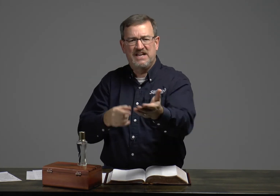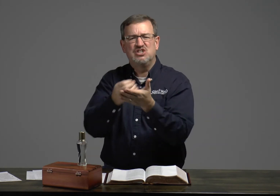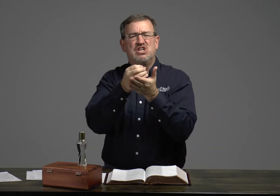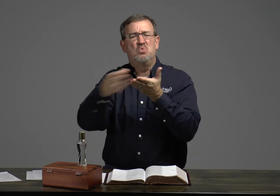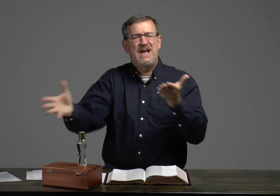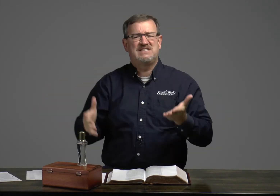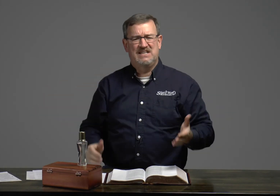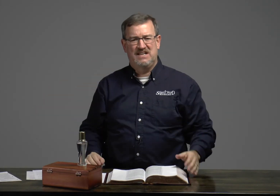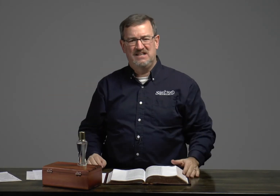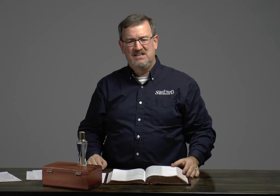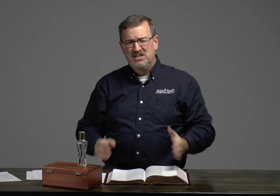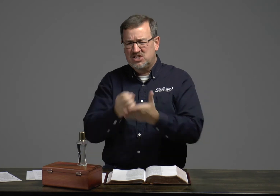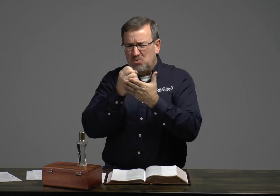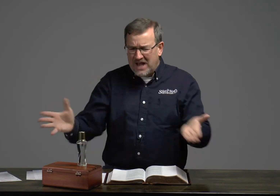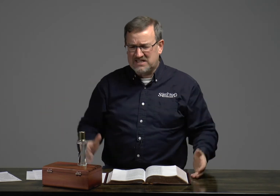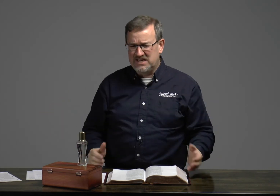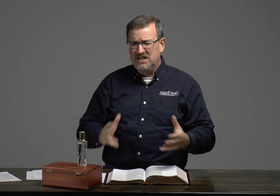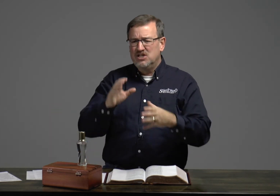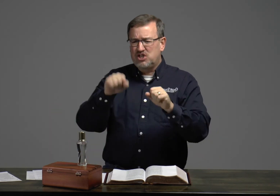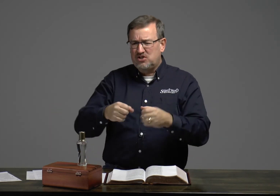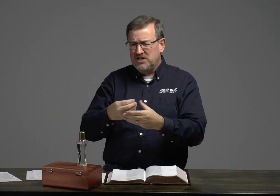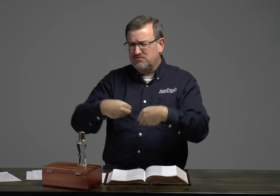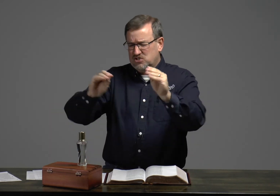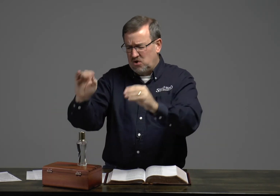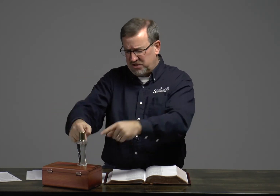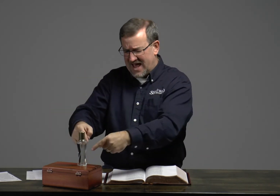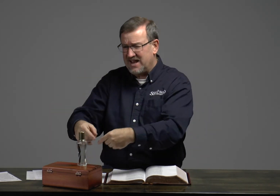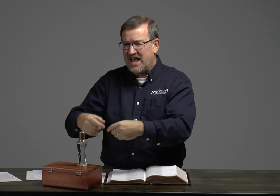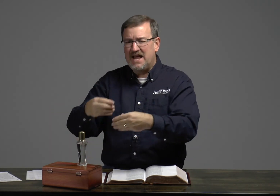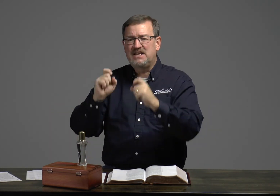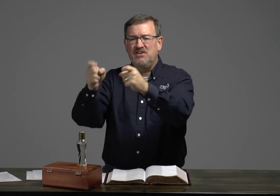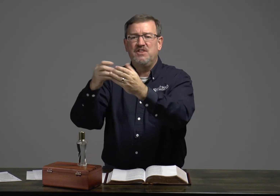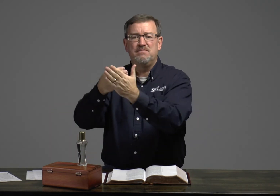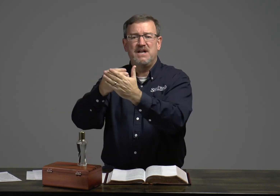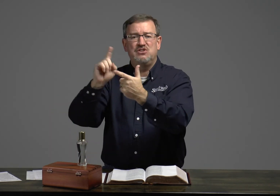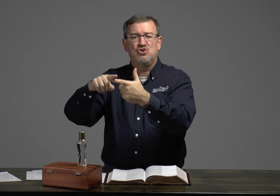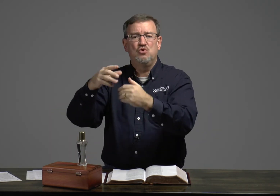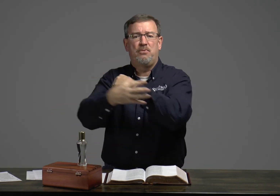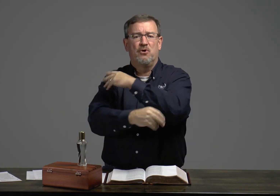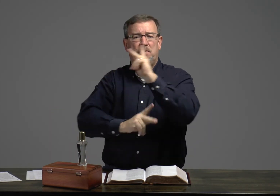she wasted it. She wasted it. She could have sold that and given the money to poor